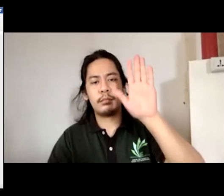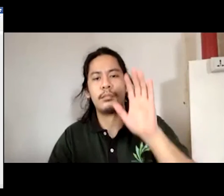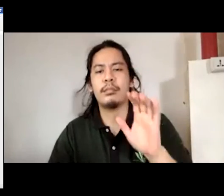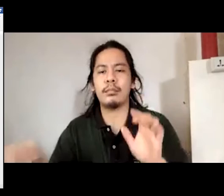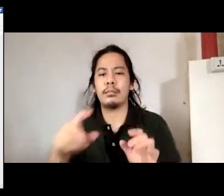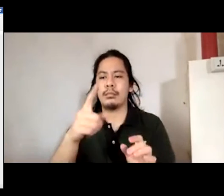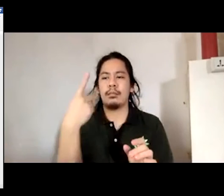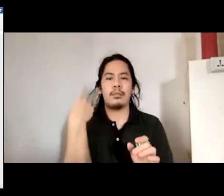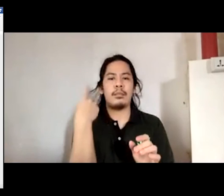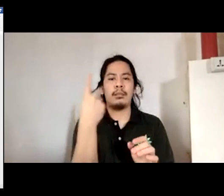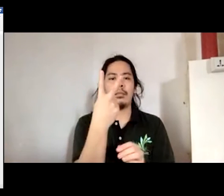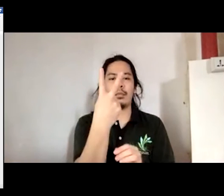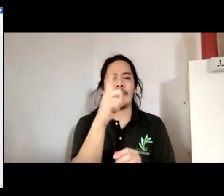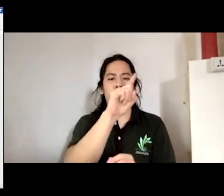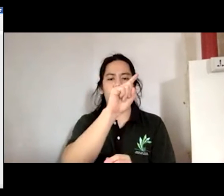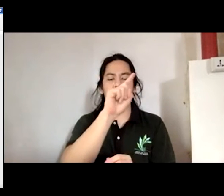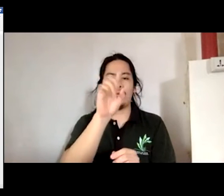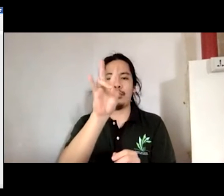Jack has his hand up. mhm.